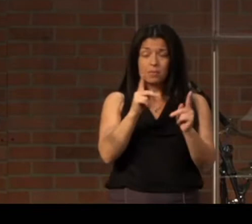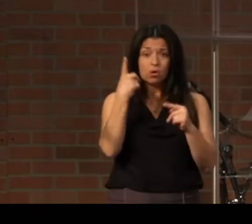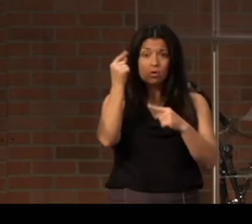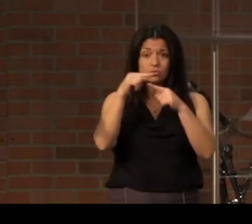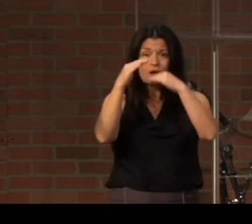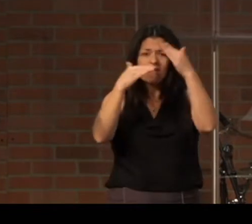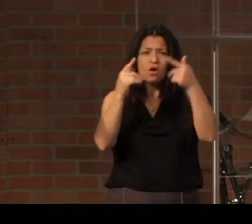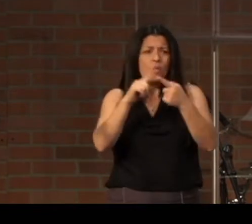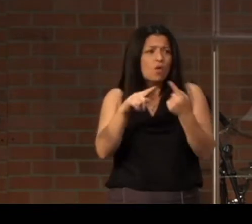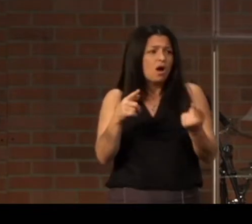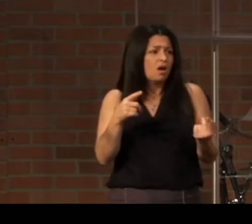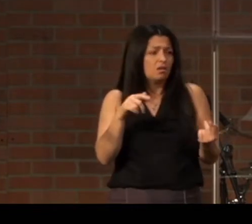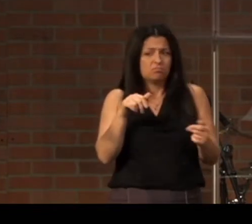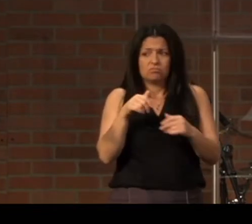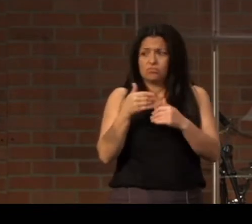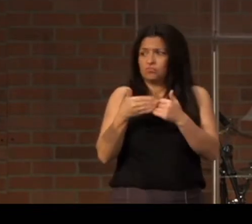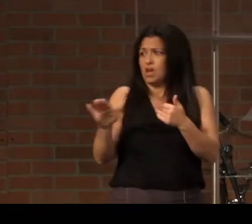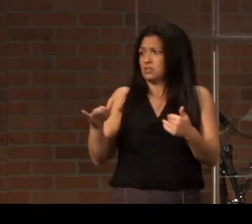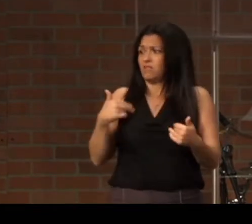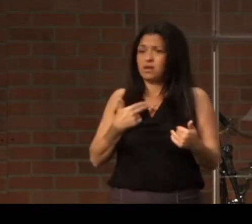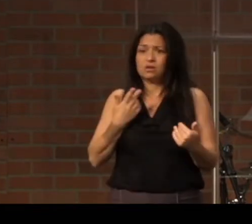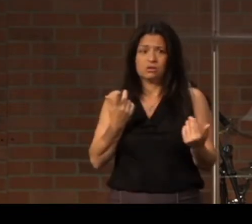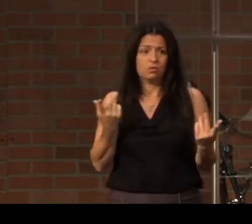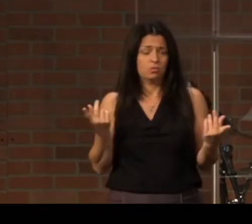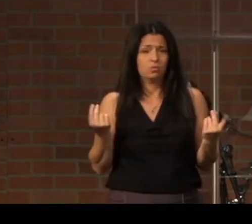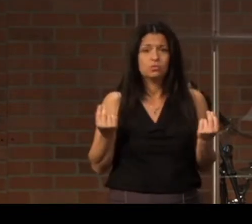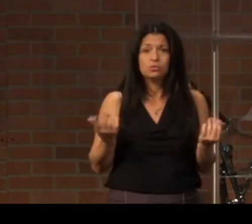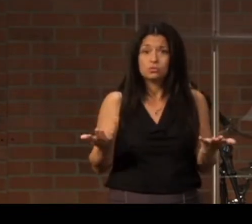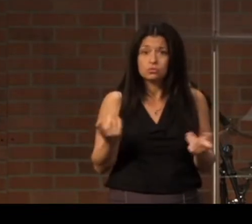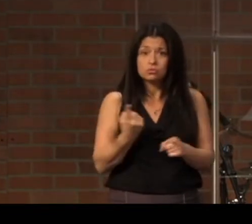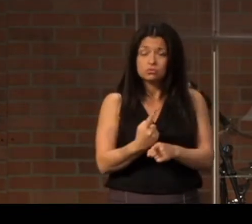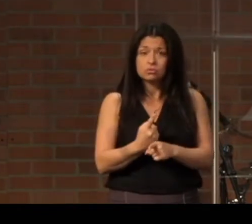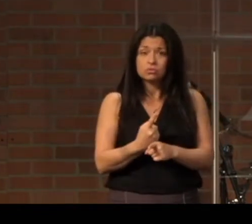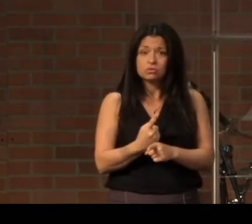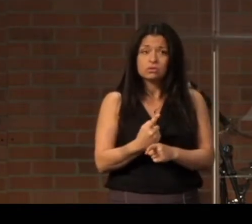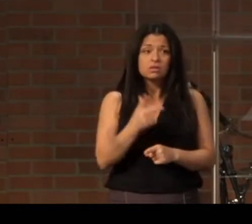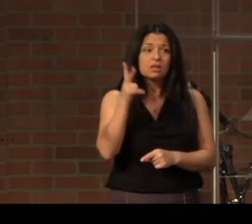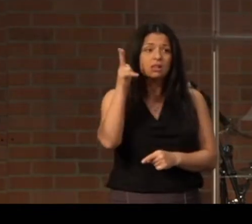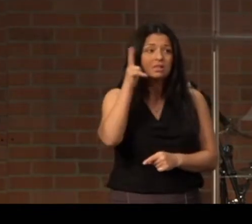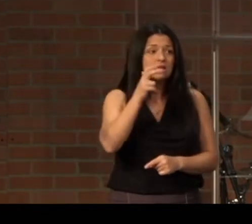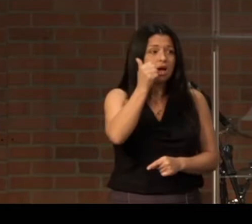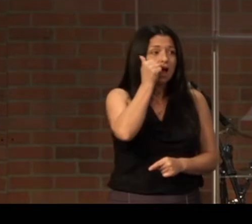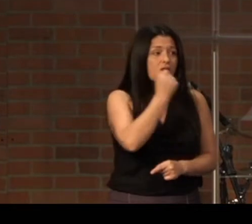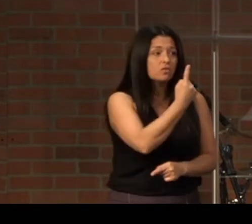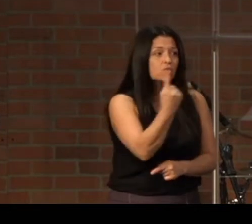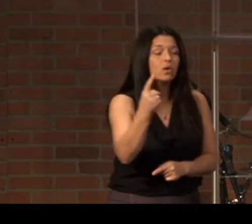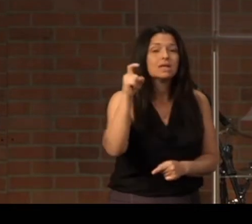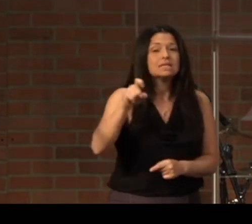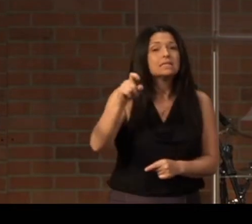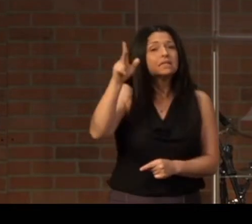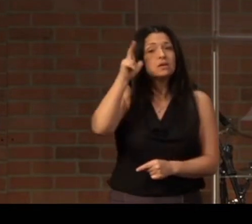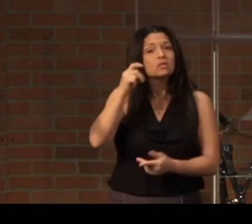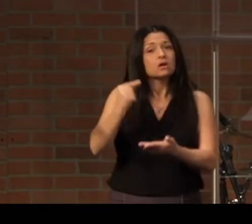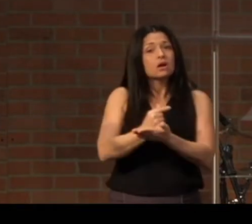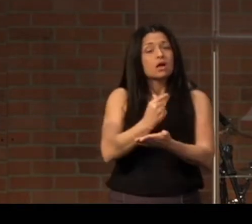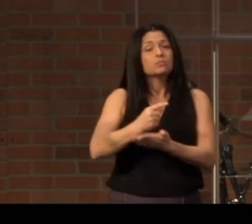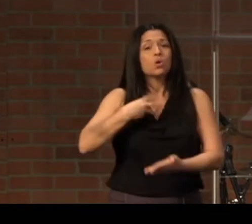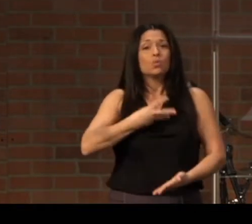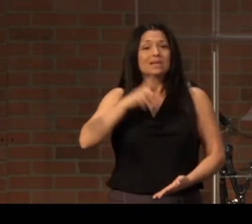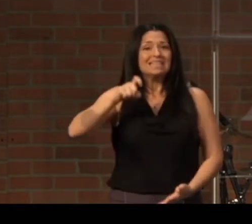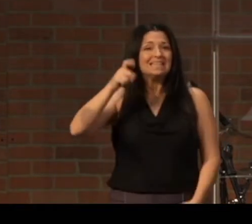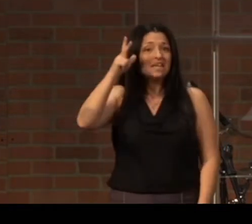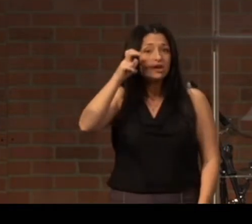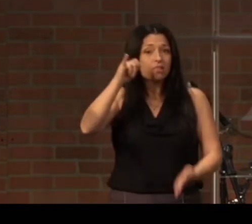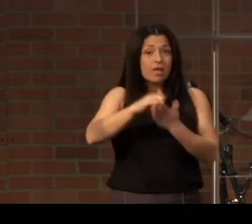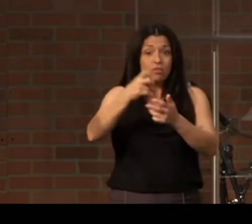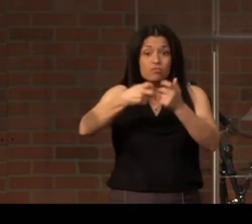of us going to do, right? Listen, everyone needs to hear the gospel. We need to hear the problems inside of us. It's